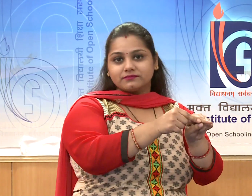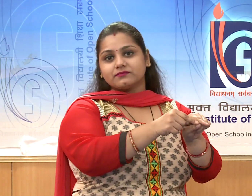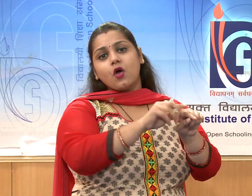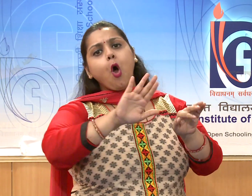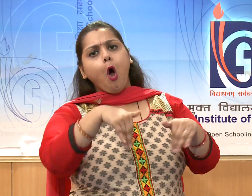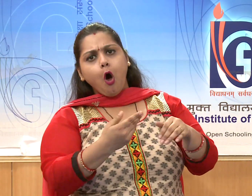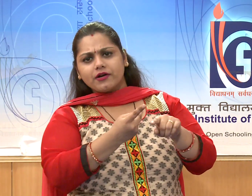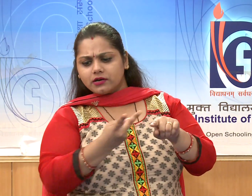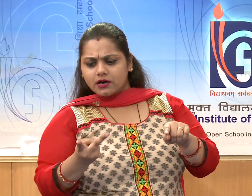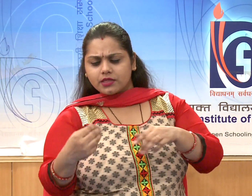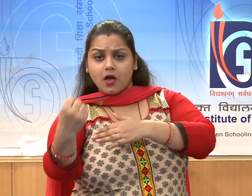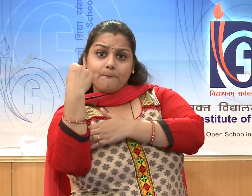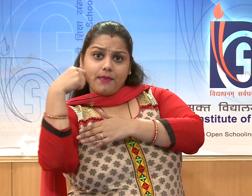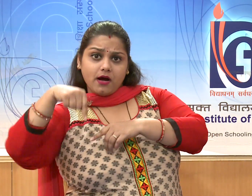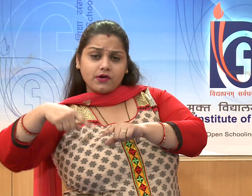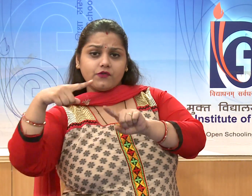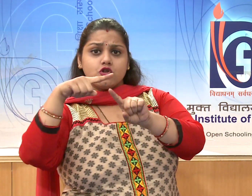and the powerful Turkish chiefs